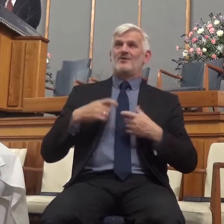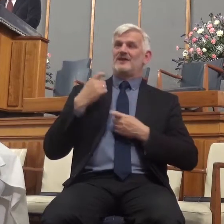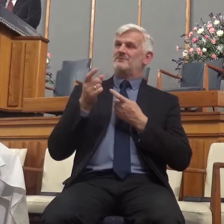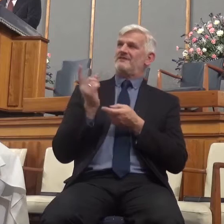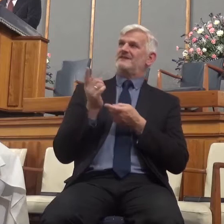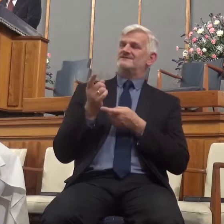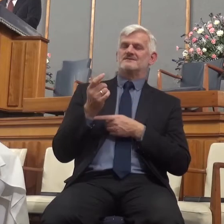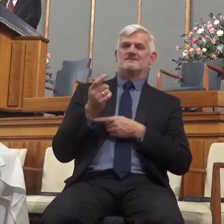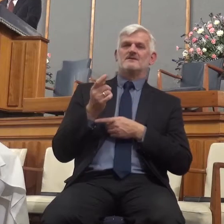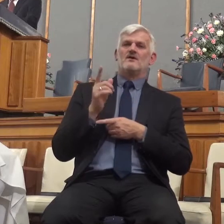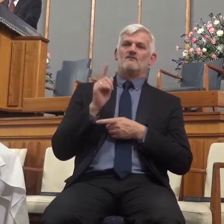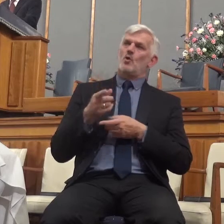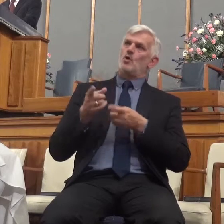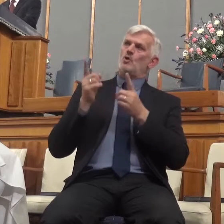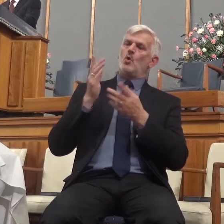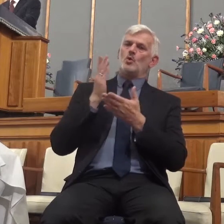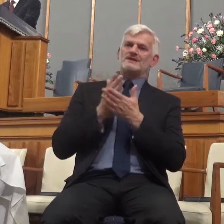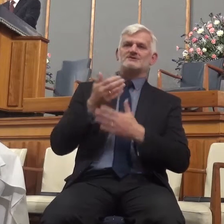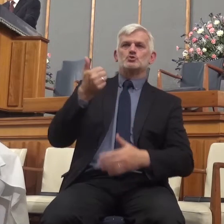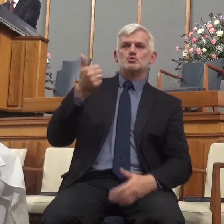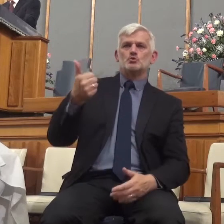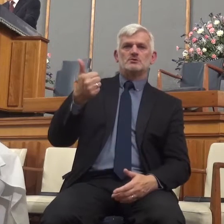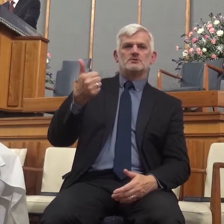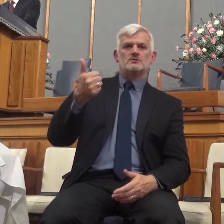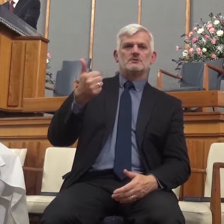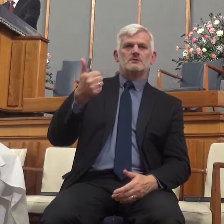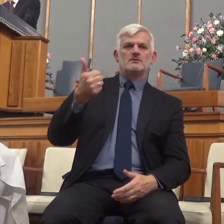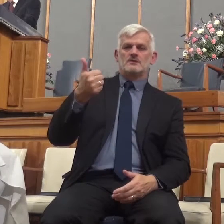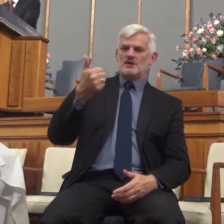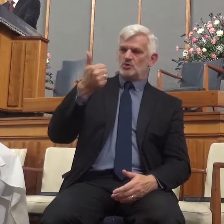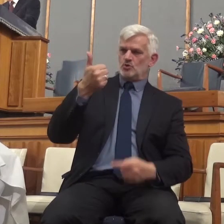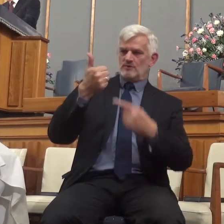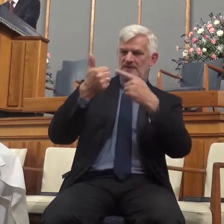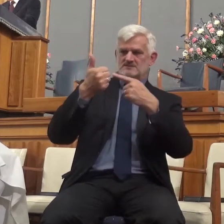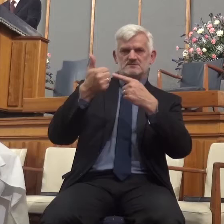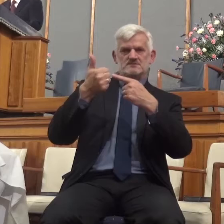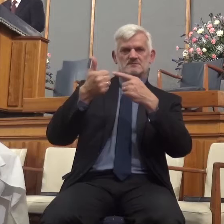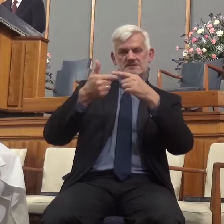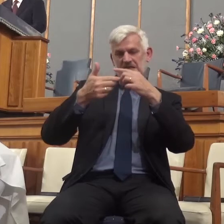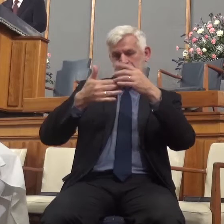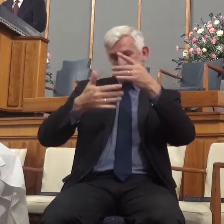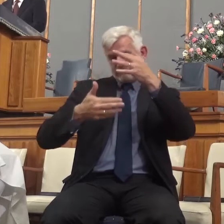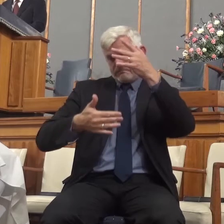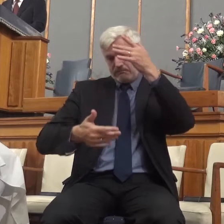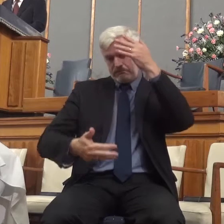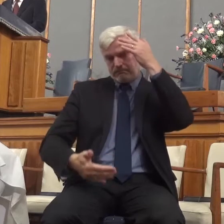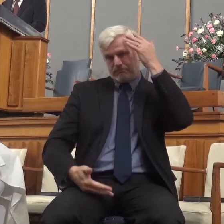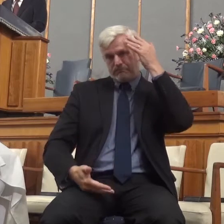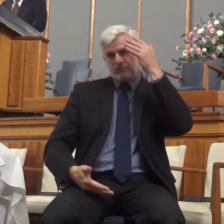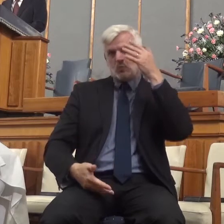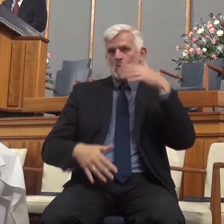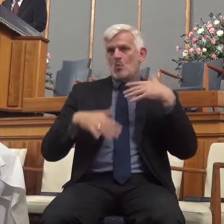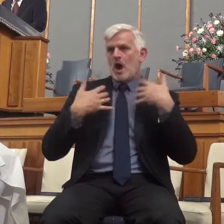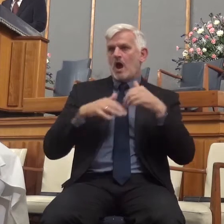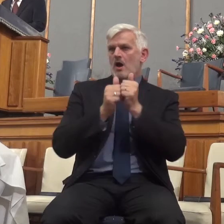he is good. And it's in that context that we're called to give thanks, and